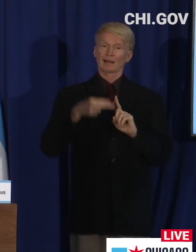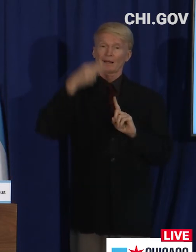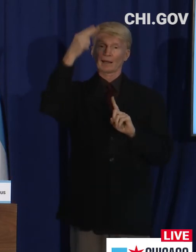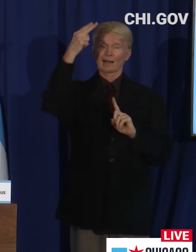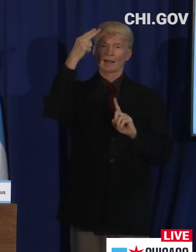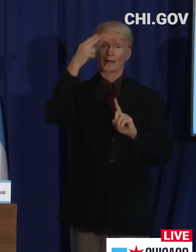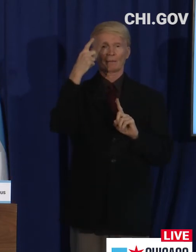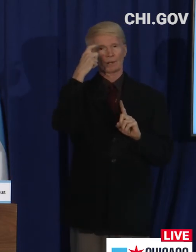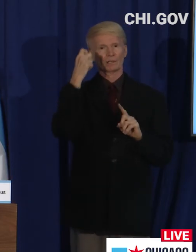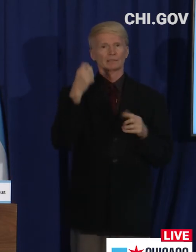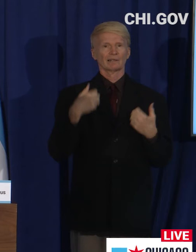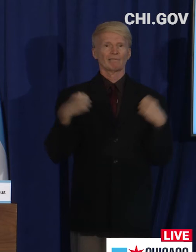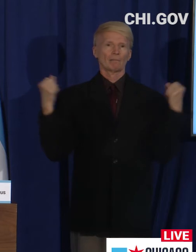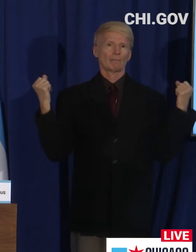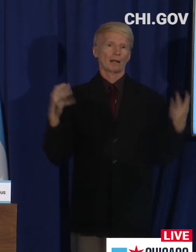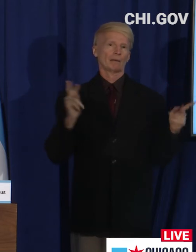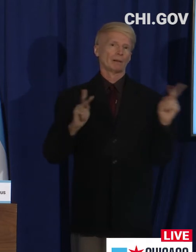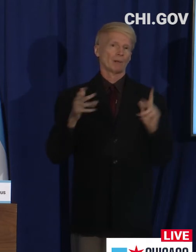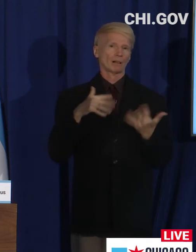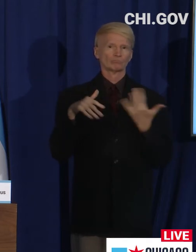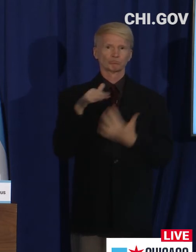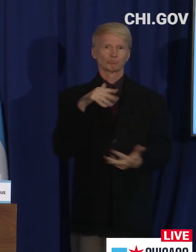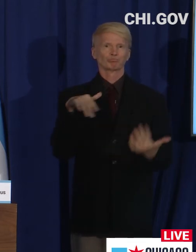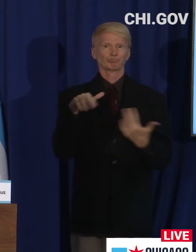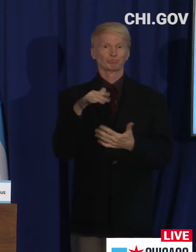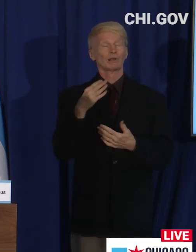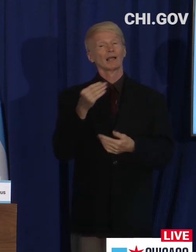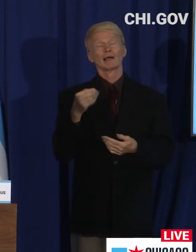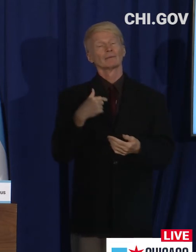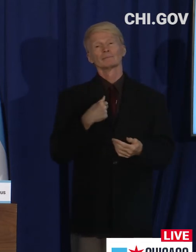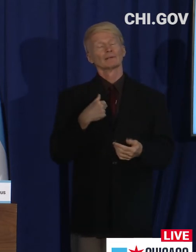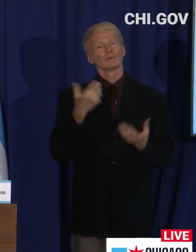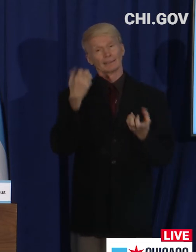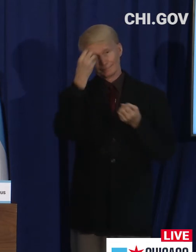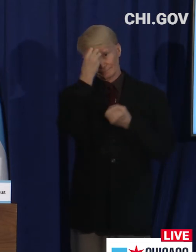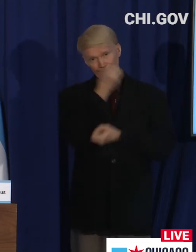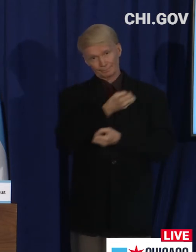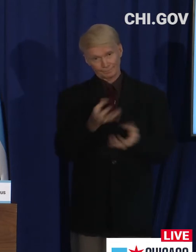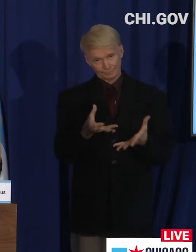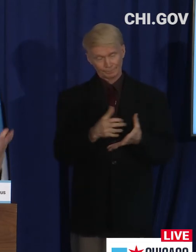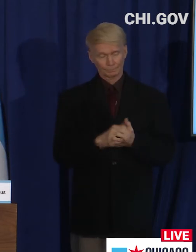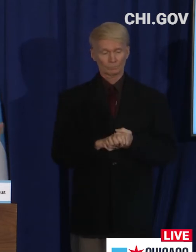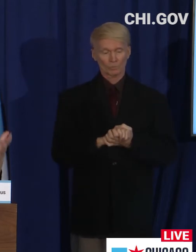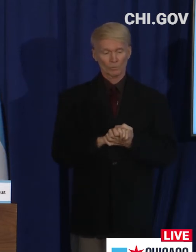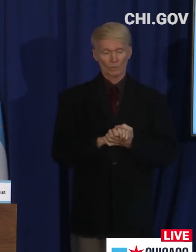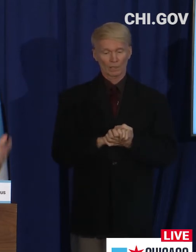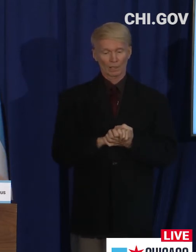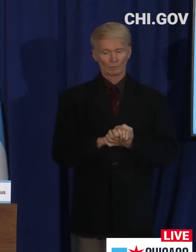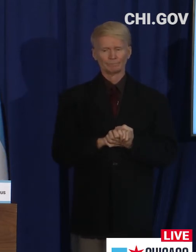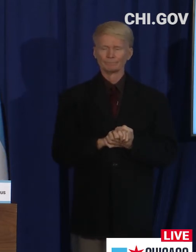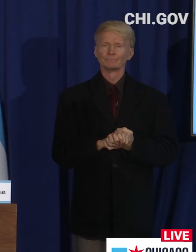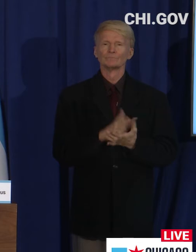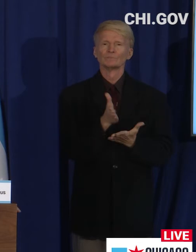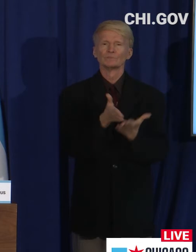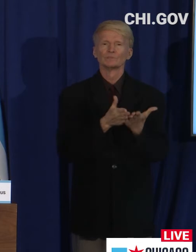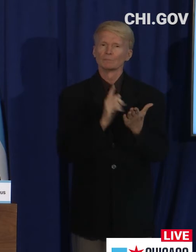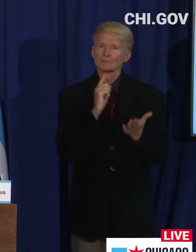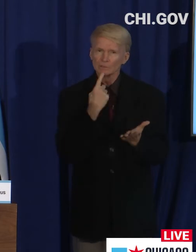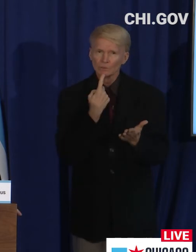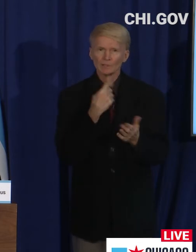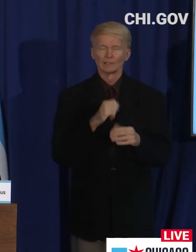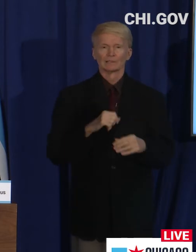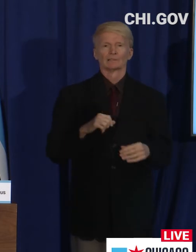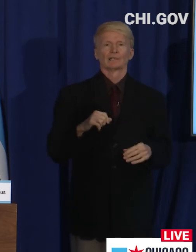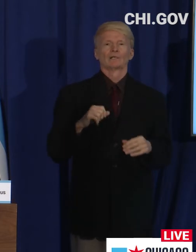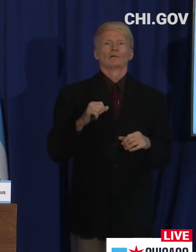amount of public interaction that they have. And what I can say is that there are some essential sort of critical infrastructure workers